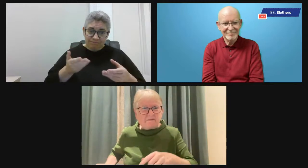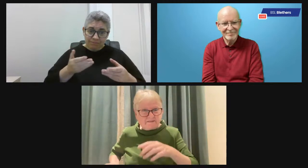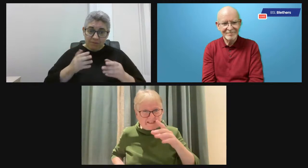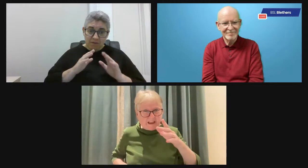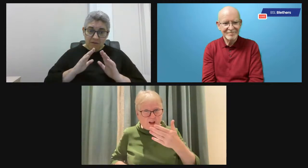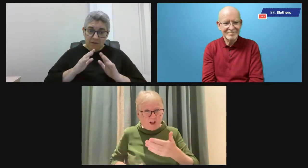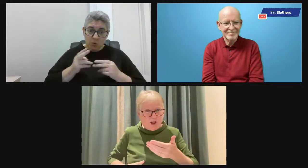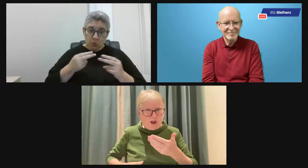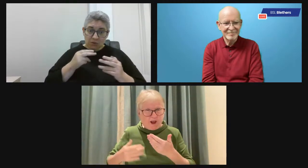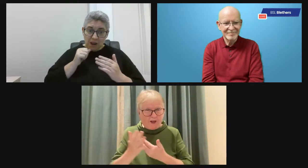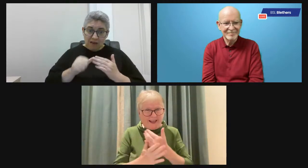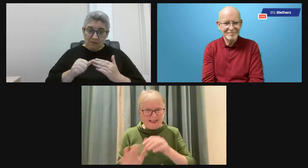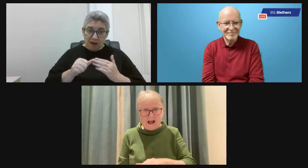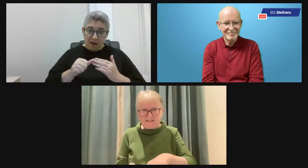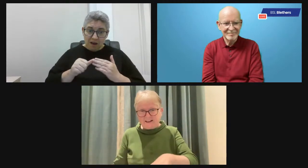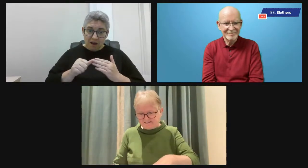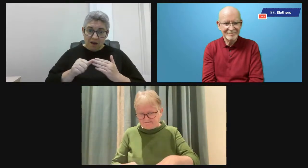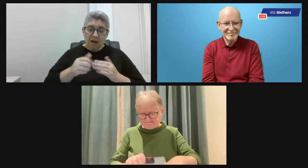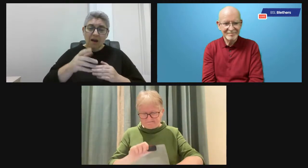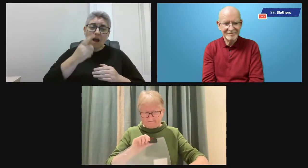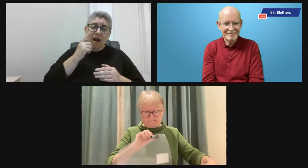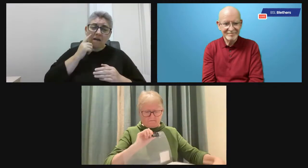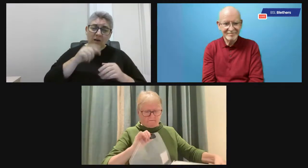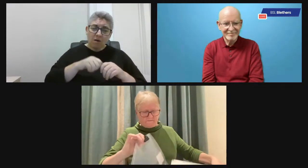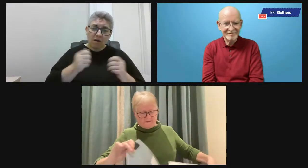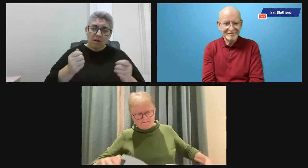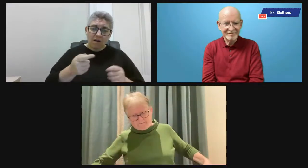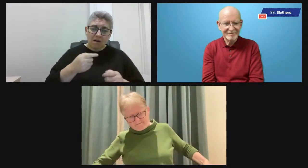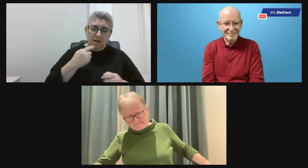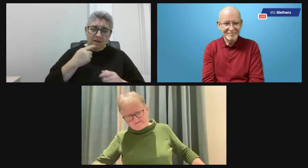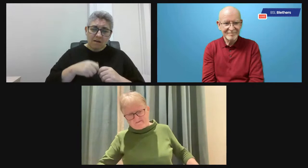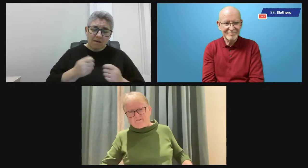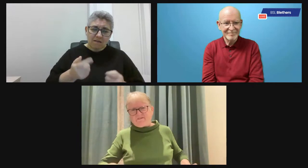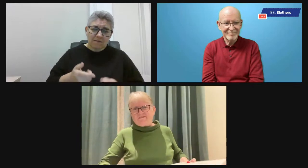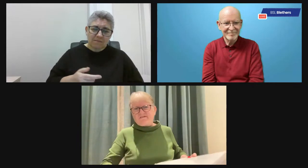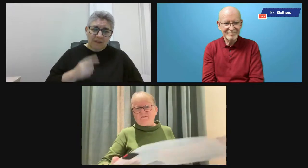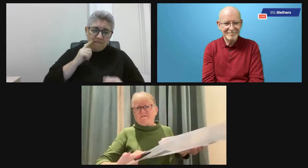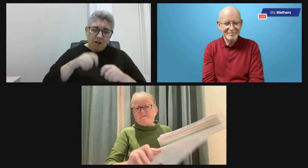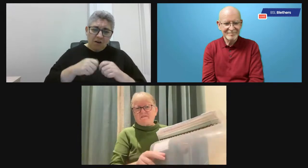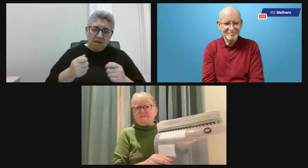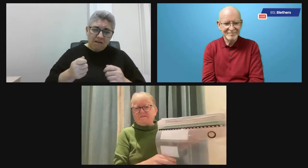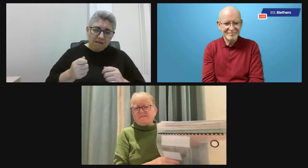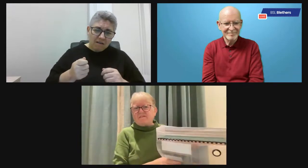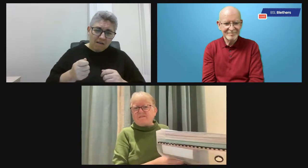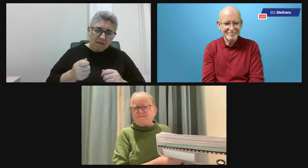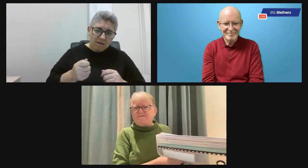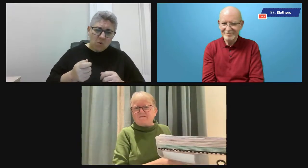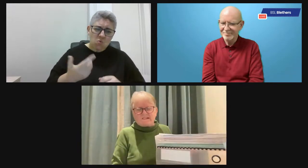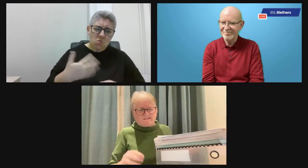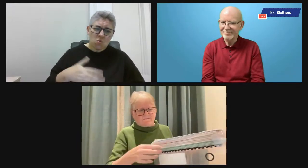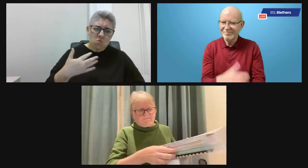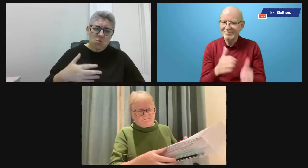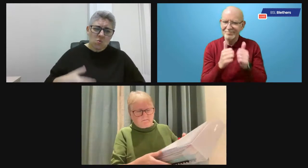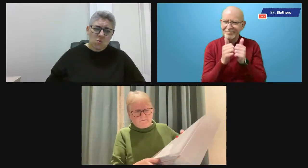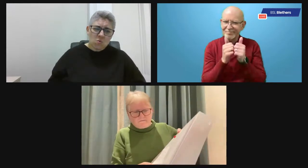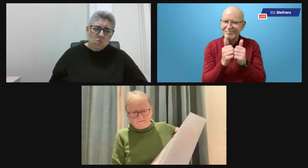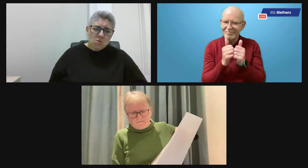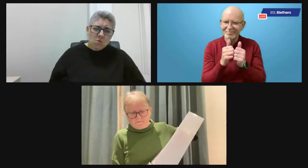And what's in it? Just loads of stuff? It's the newsletters. It's the newsletters. Wow. Look.